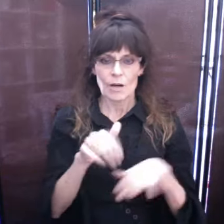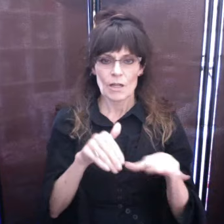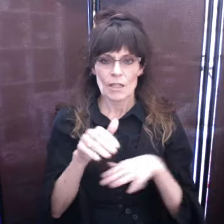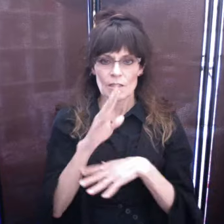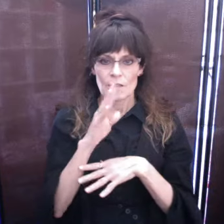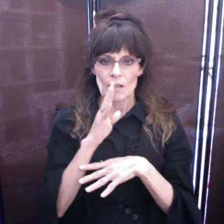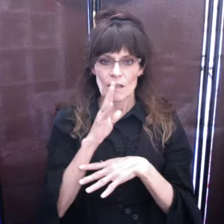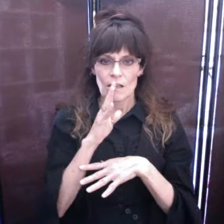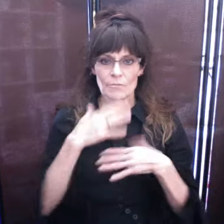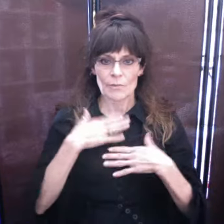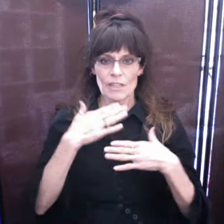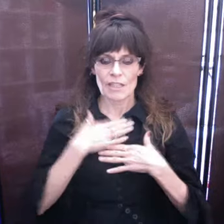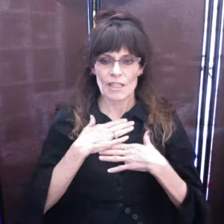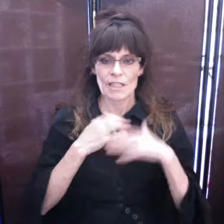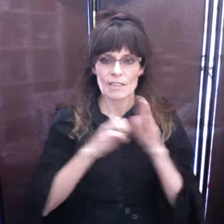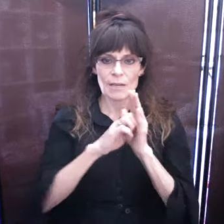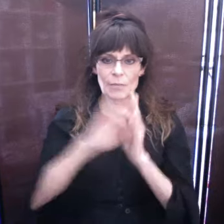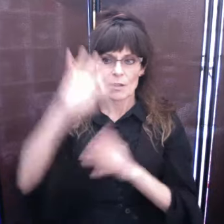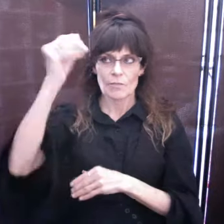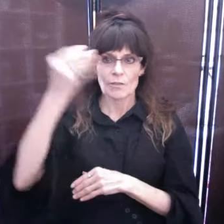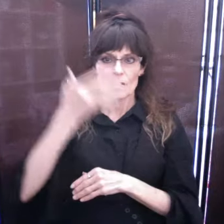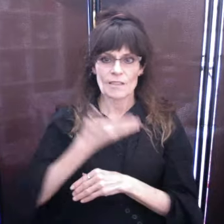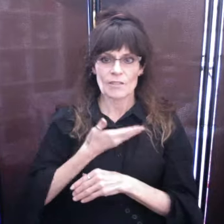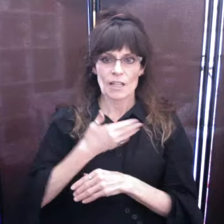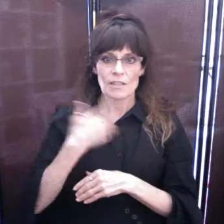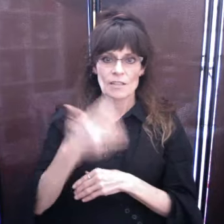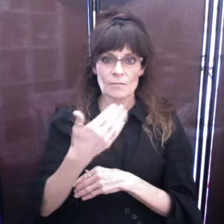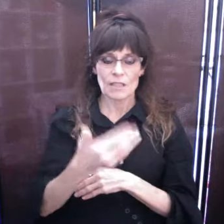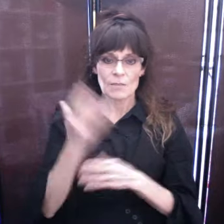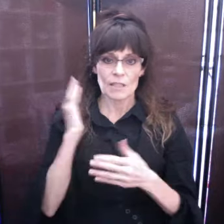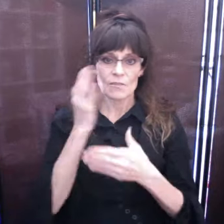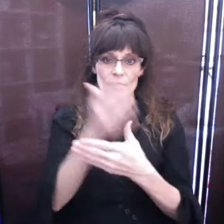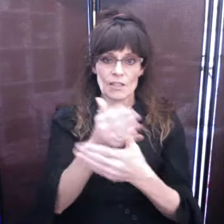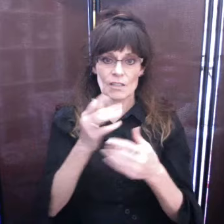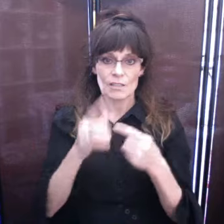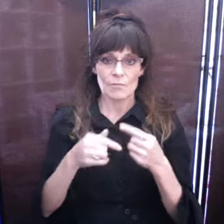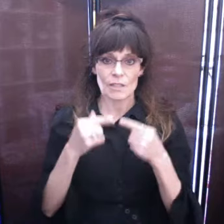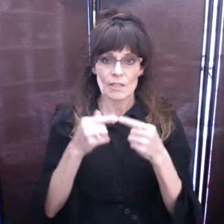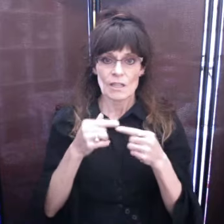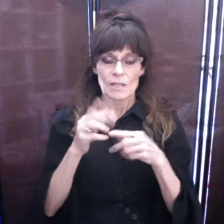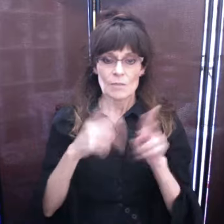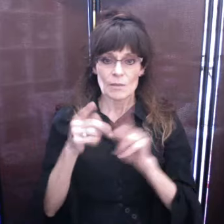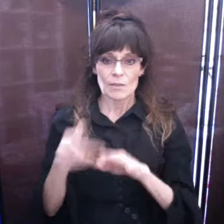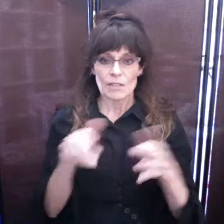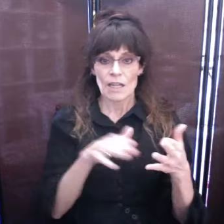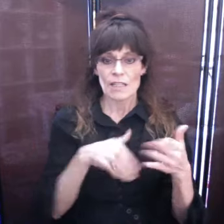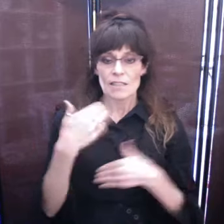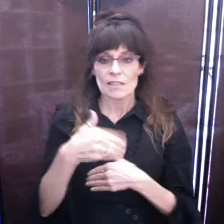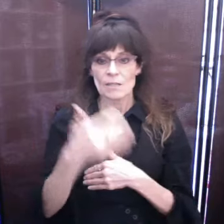example that the grace of God is very real. Sometimes it intervenes in people's death process, and sometimes they show right back up on your front